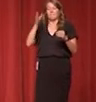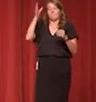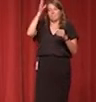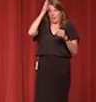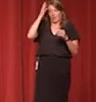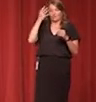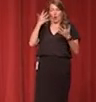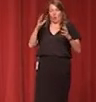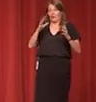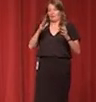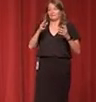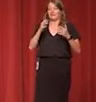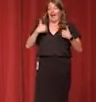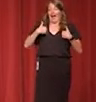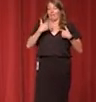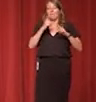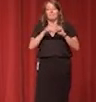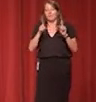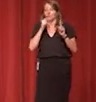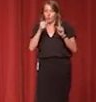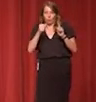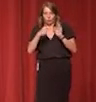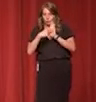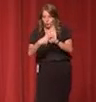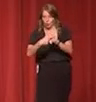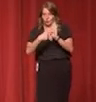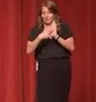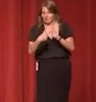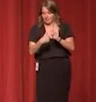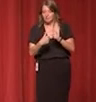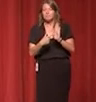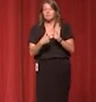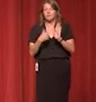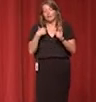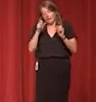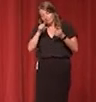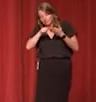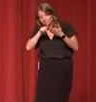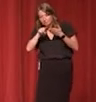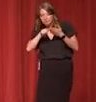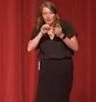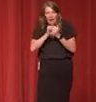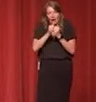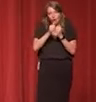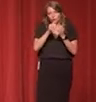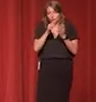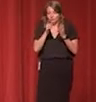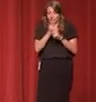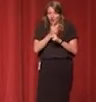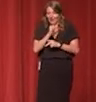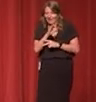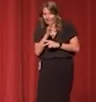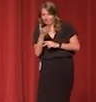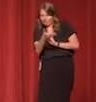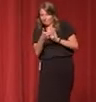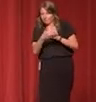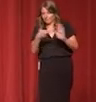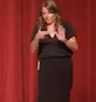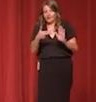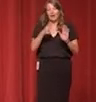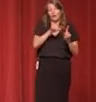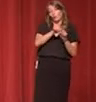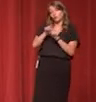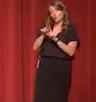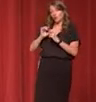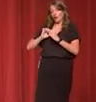working with us to help us understand how we can reduce caregiver stress. You know how much of stress is involved in caring for people